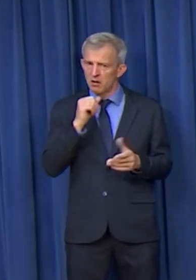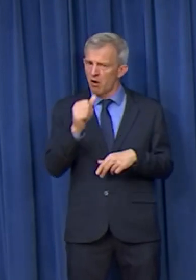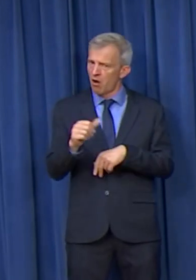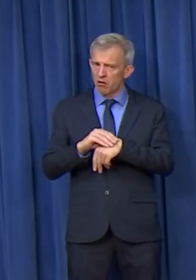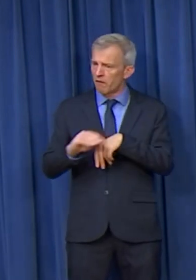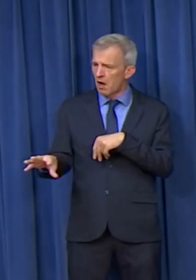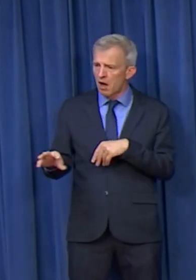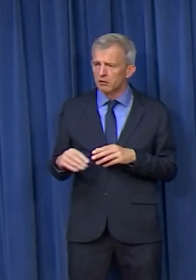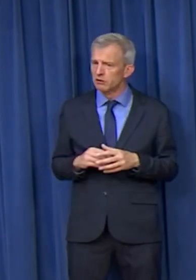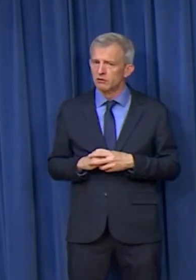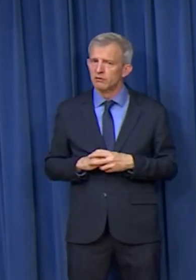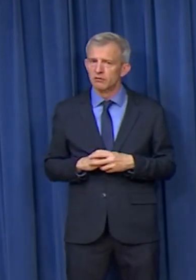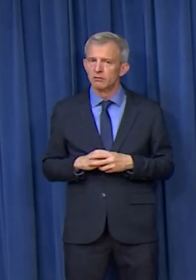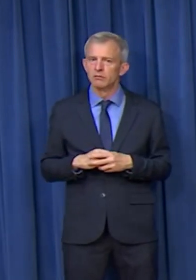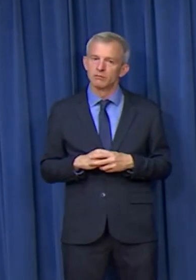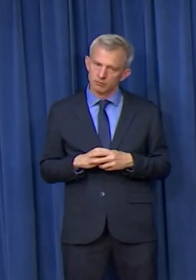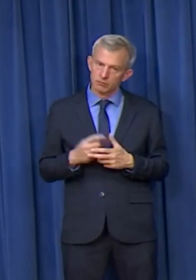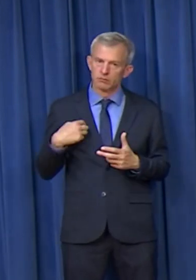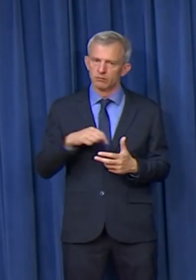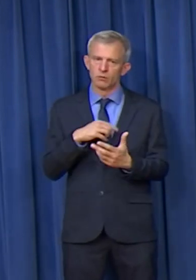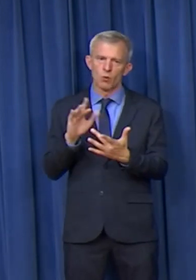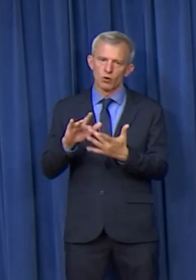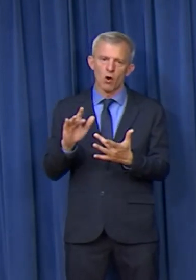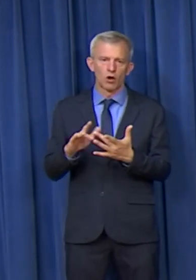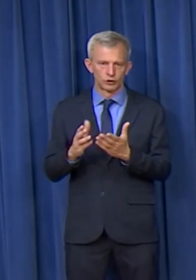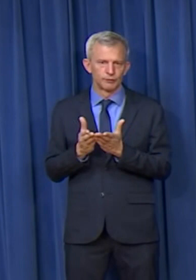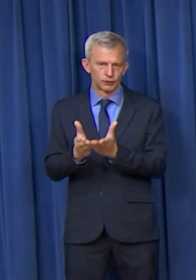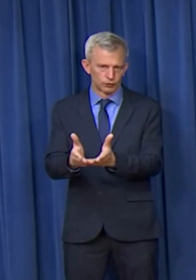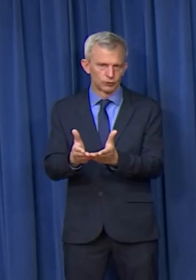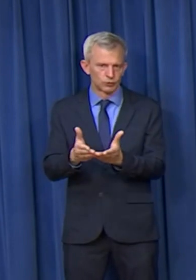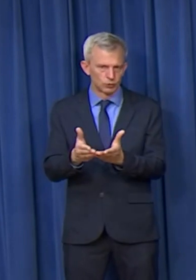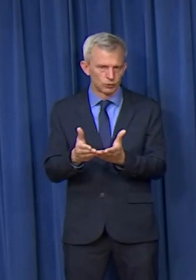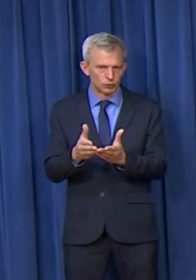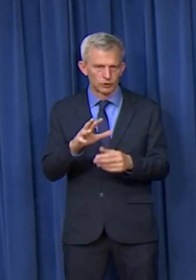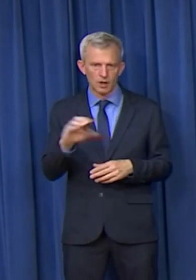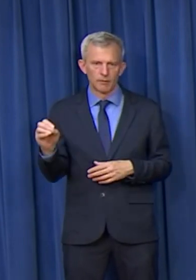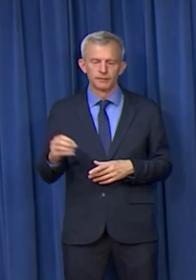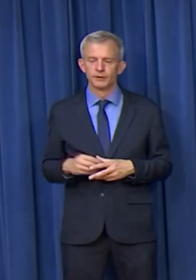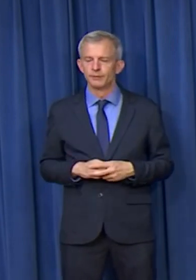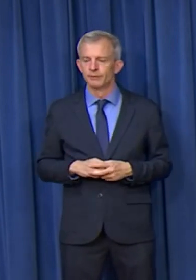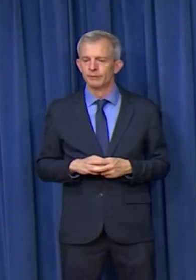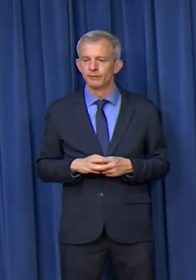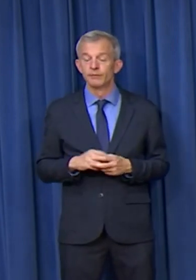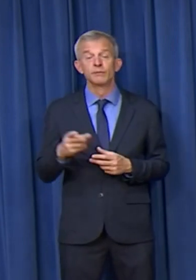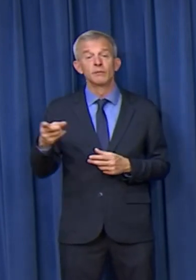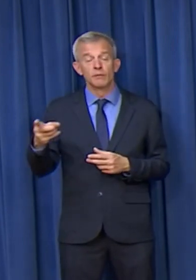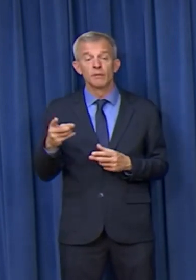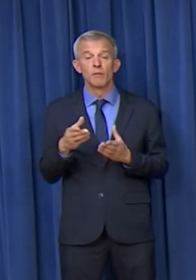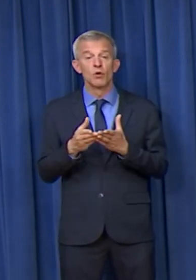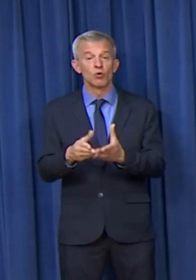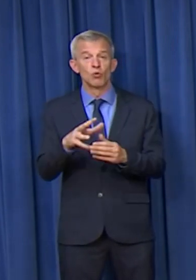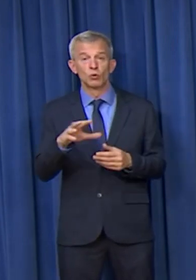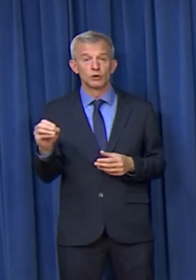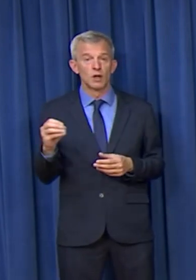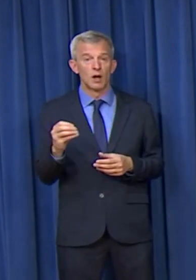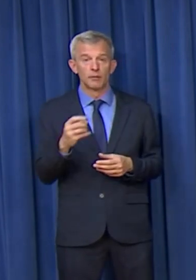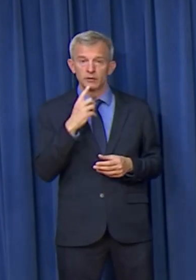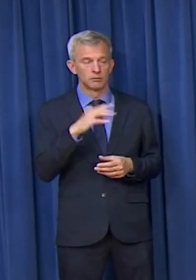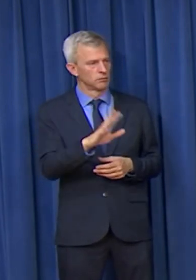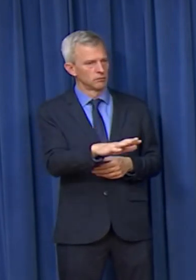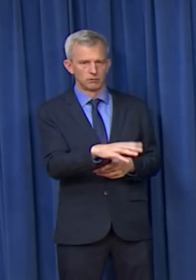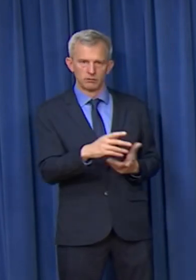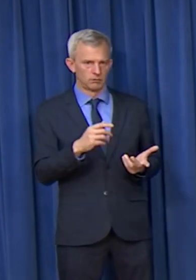them. We contacted the cruise line. The cruise line said those claims were unauthorized and offered restitution to